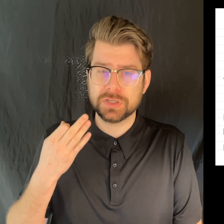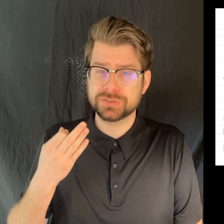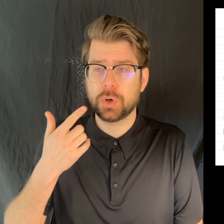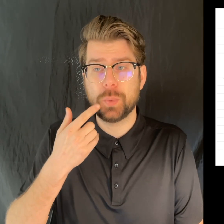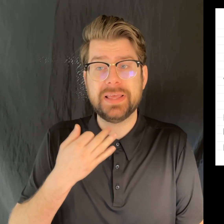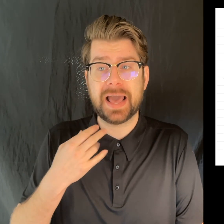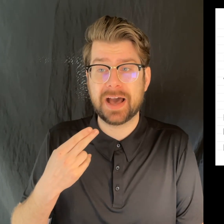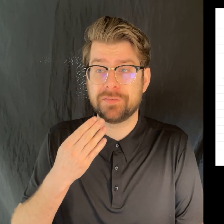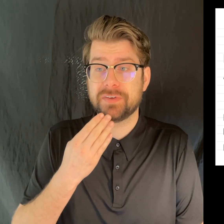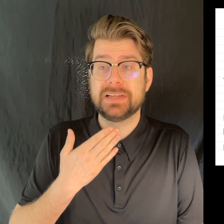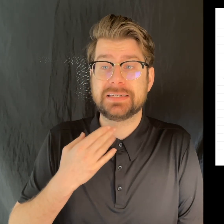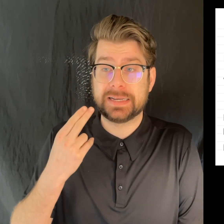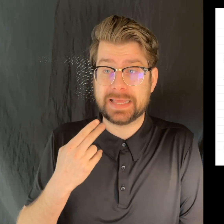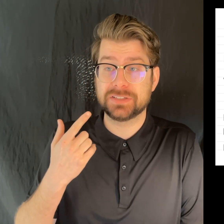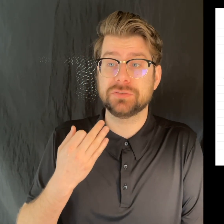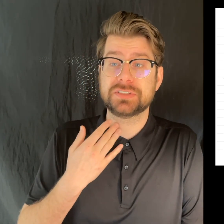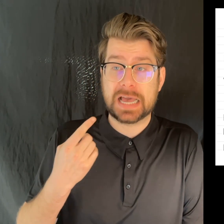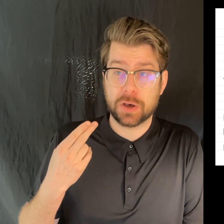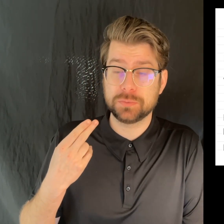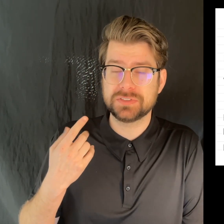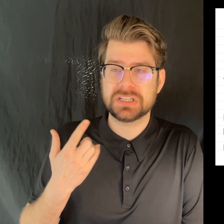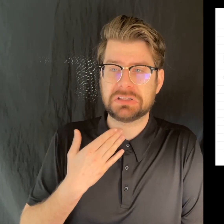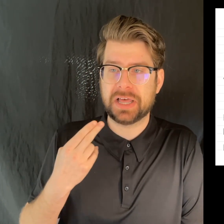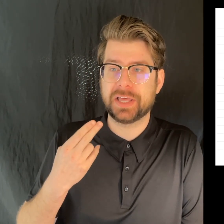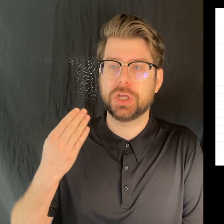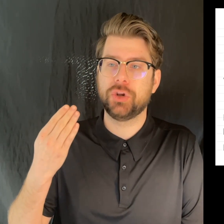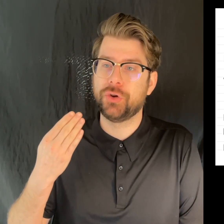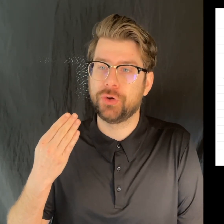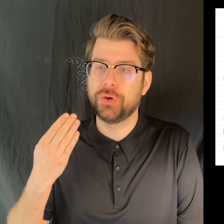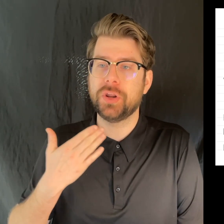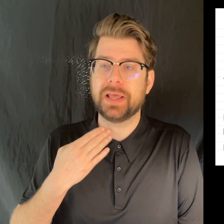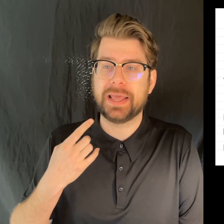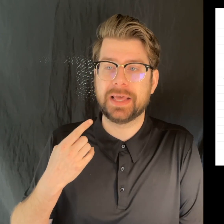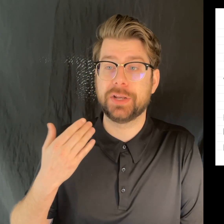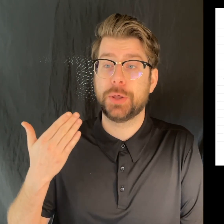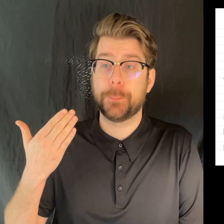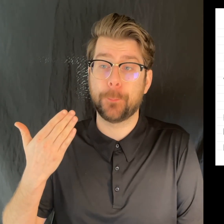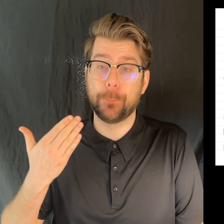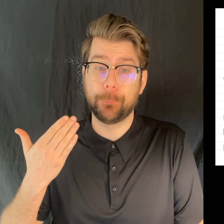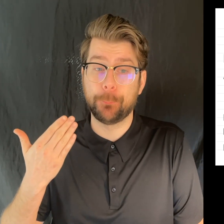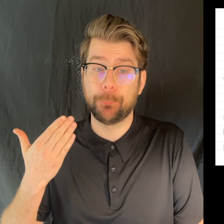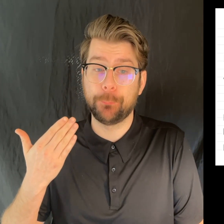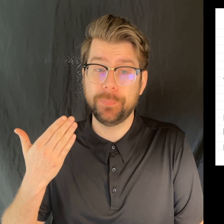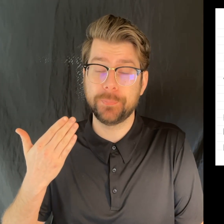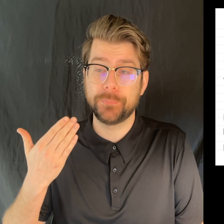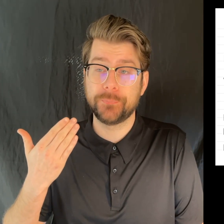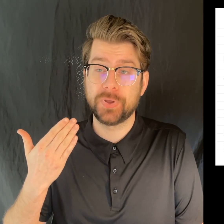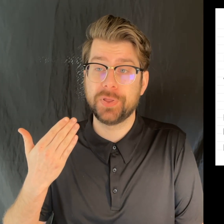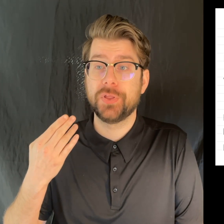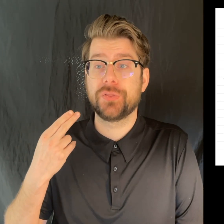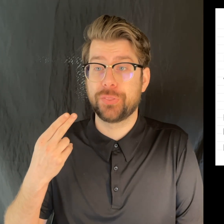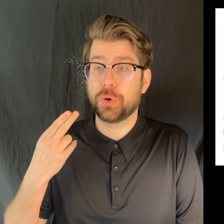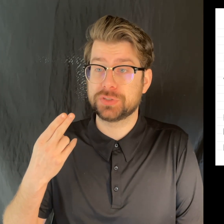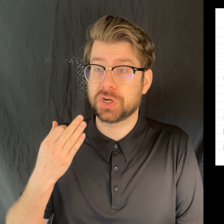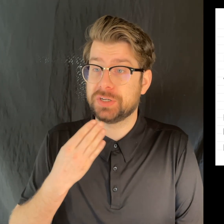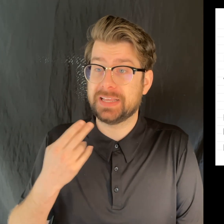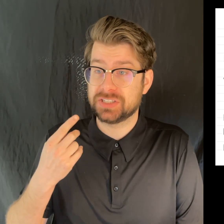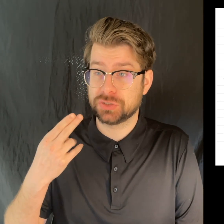So we have nasal sounds like n and m. Those are